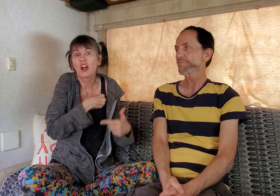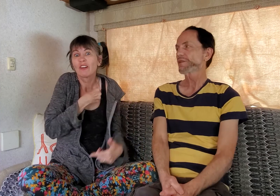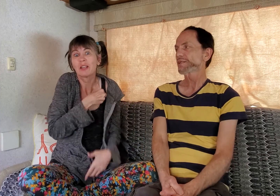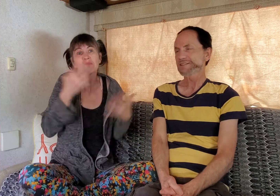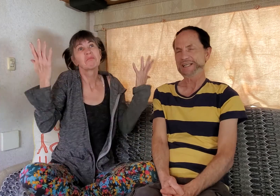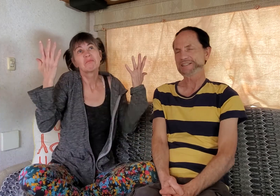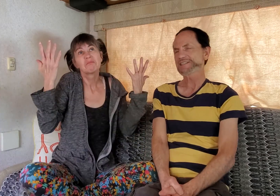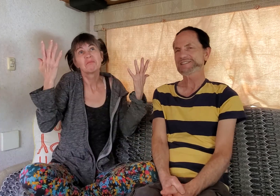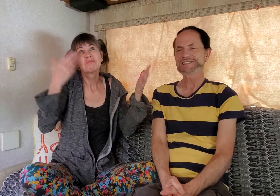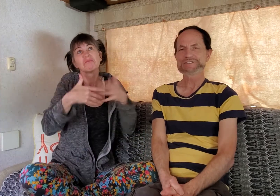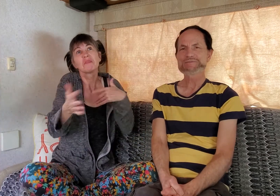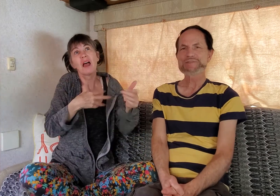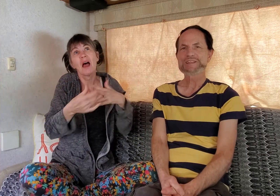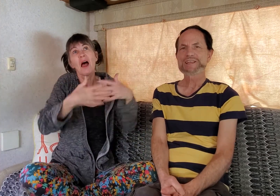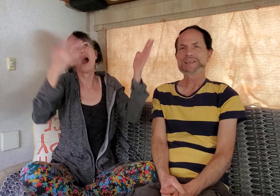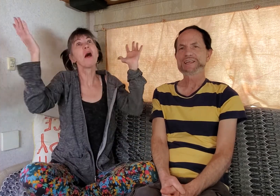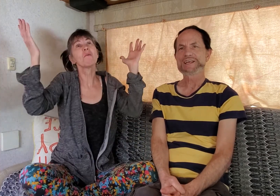Sorry. Yes. Oh well.